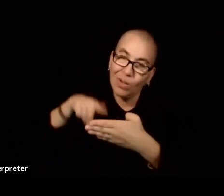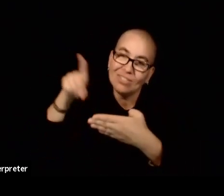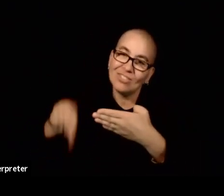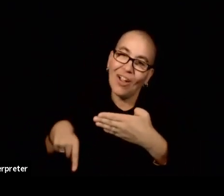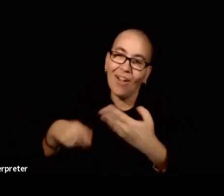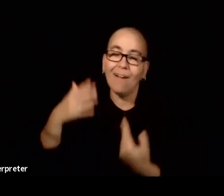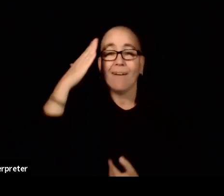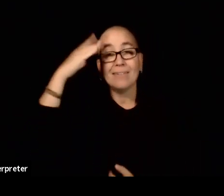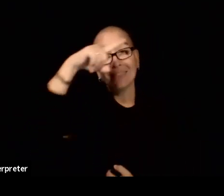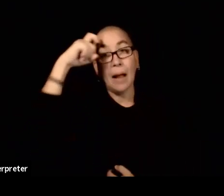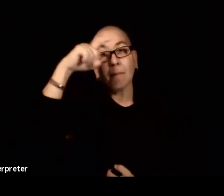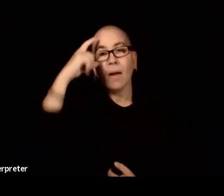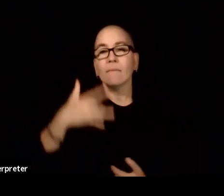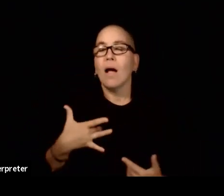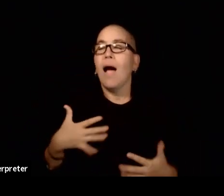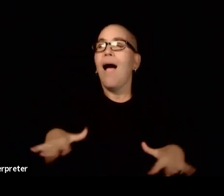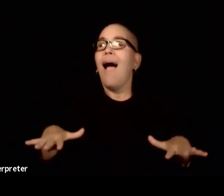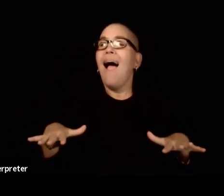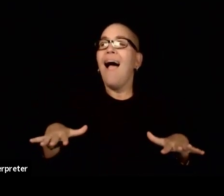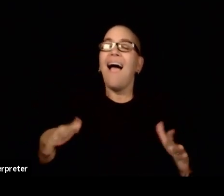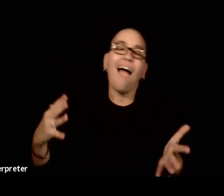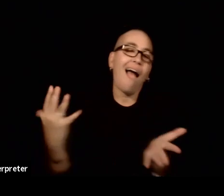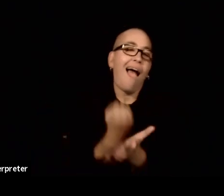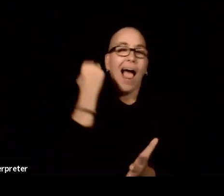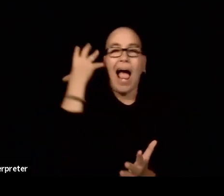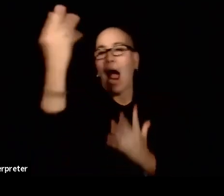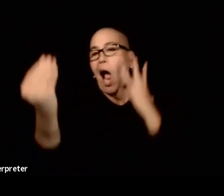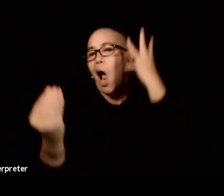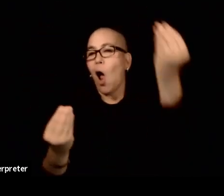about what's going on with large parties, with